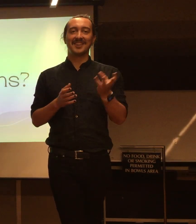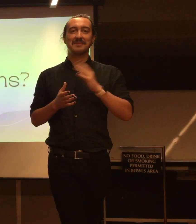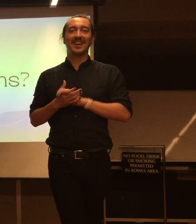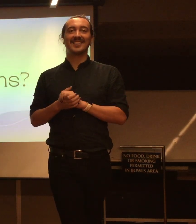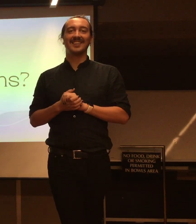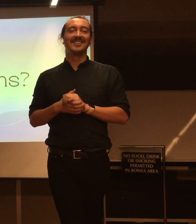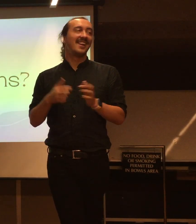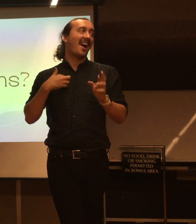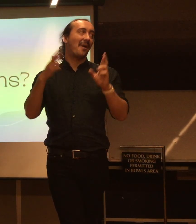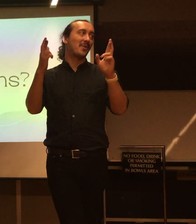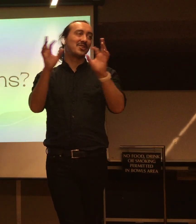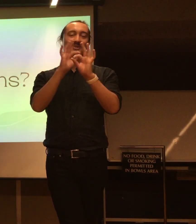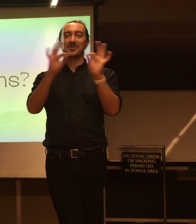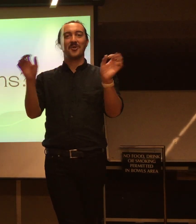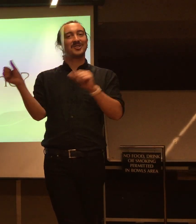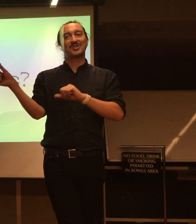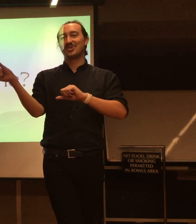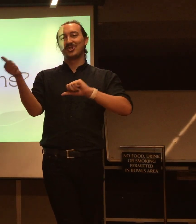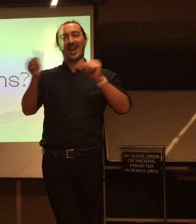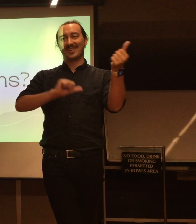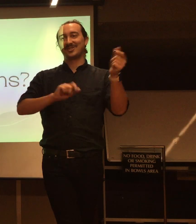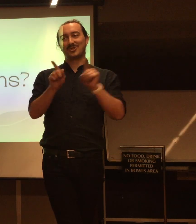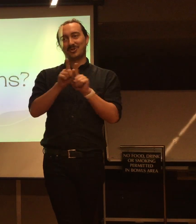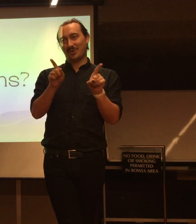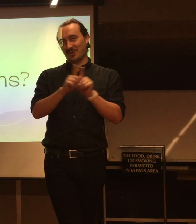I wish they want had to it do too.